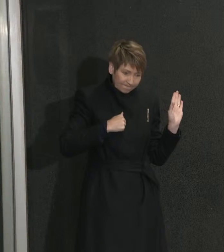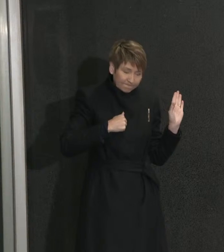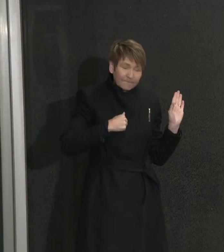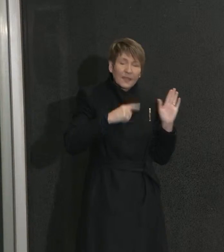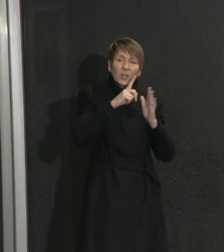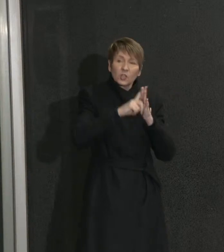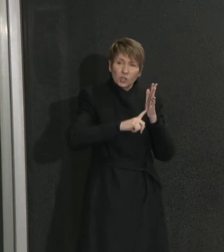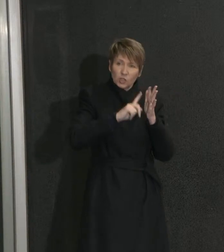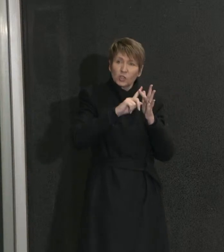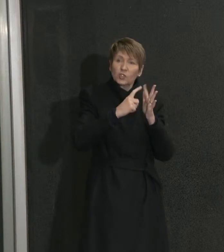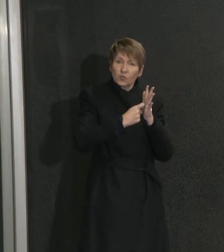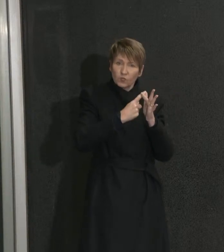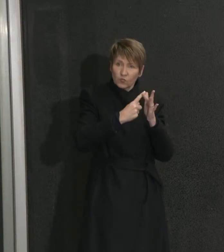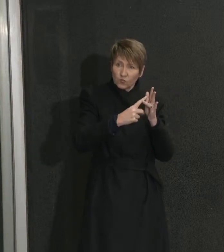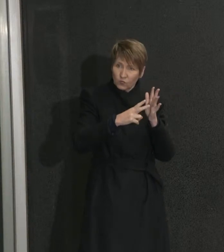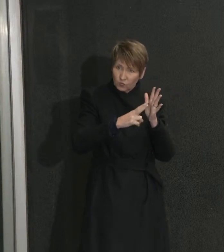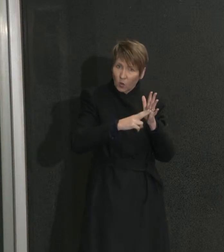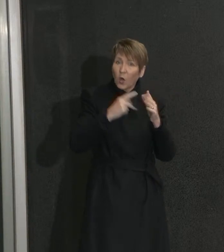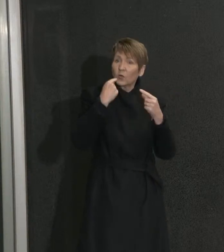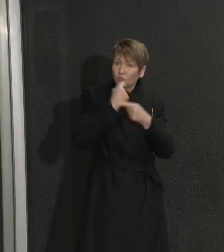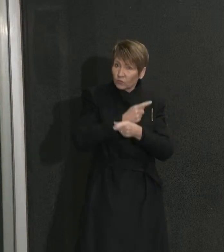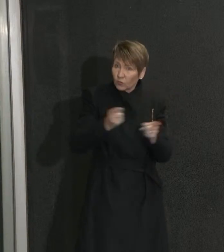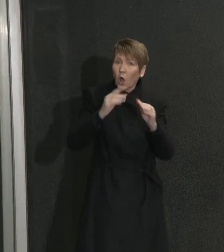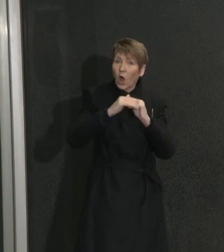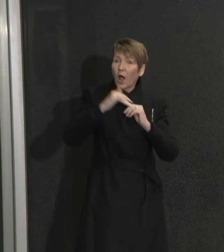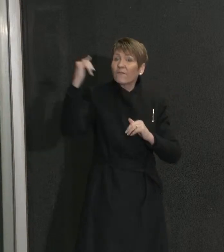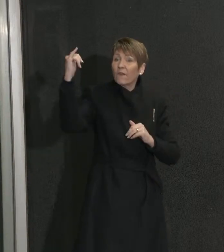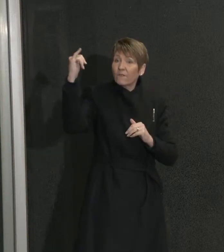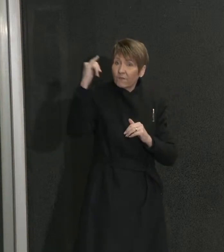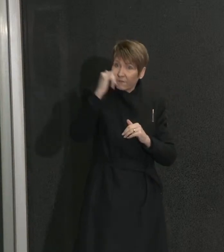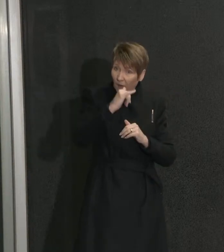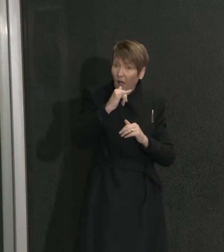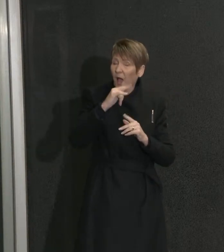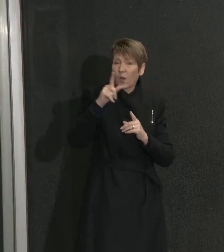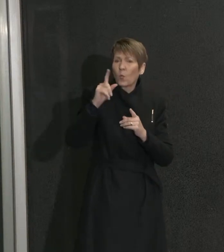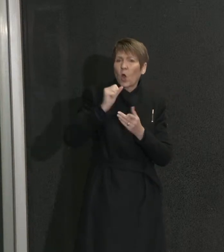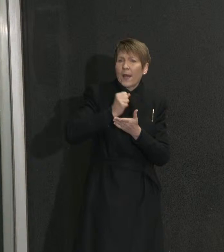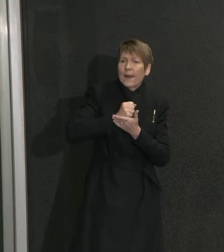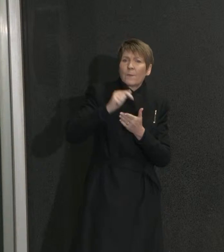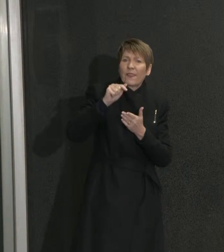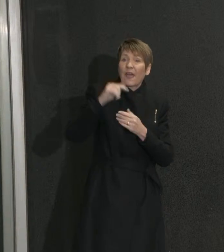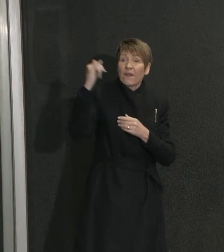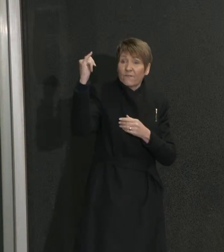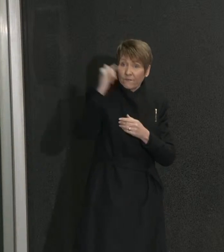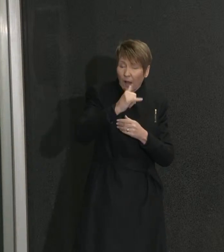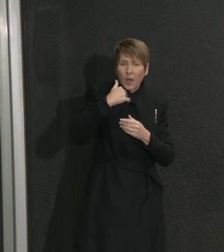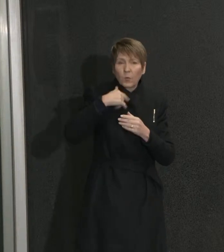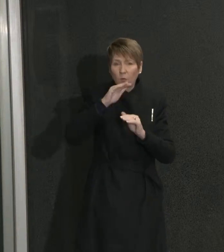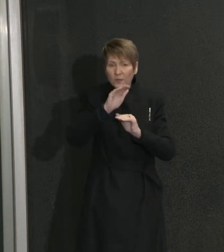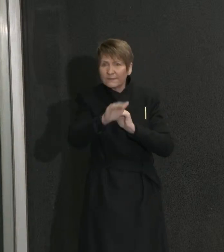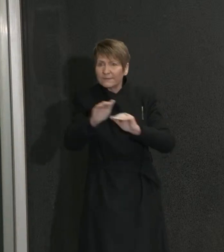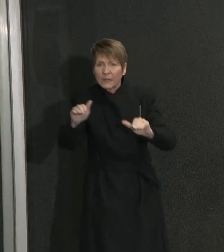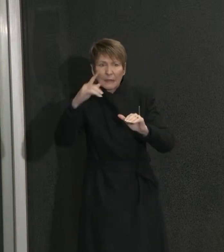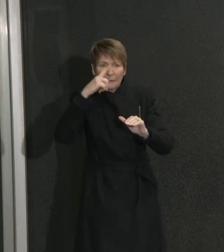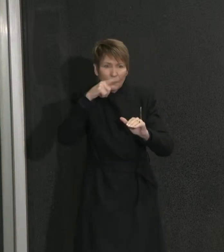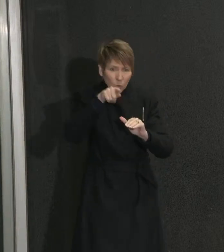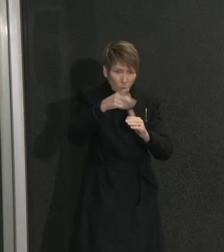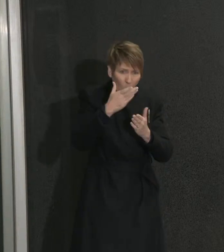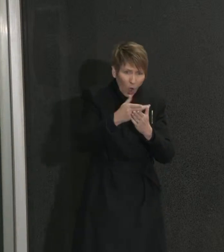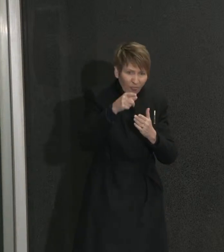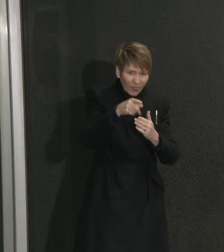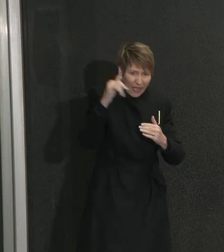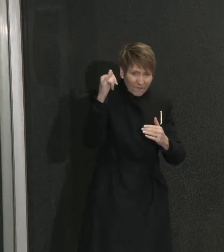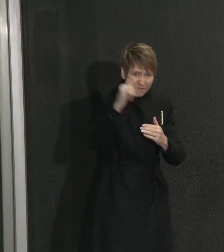every person that was on that flight, not just because they might be a risk to public health now, but if they've